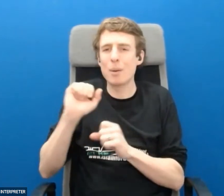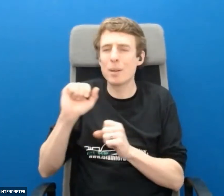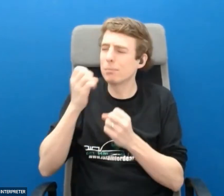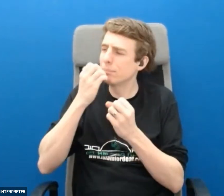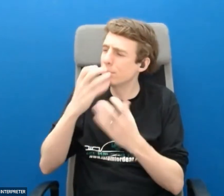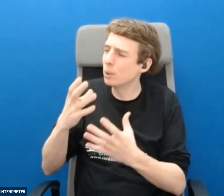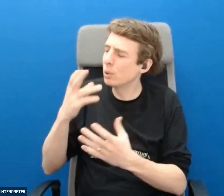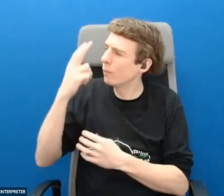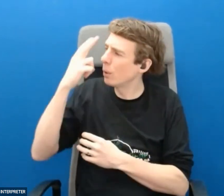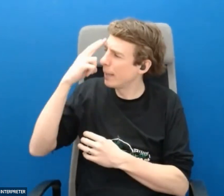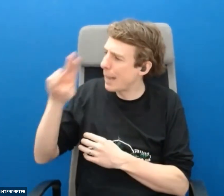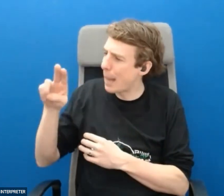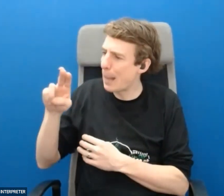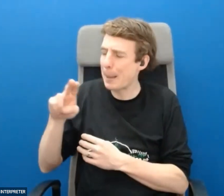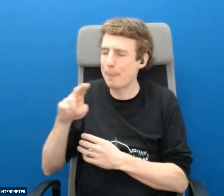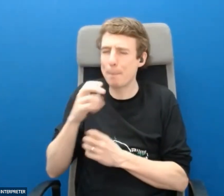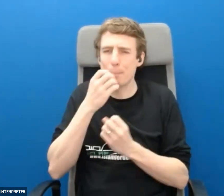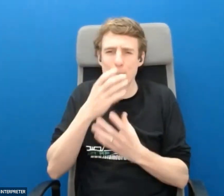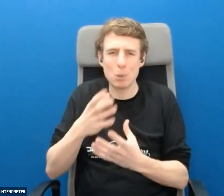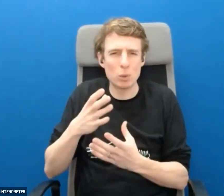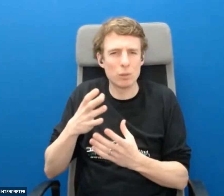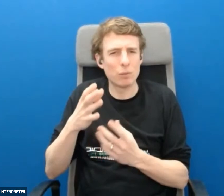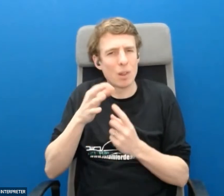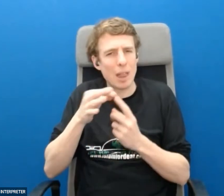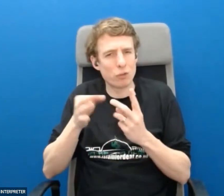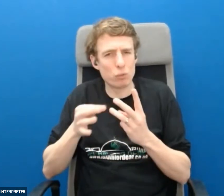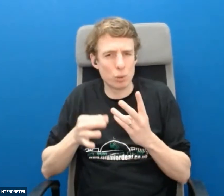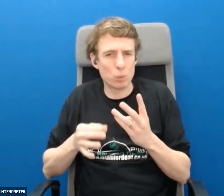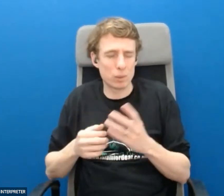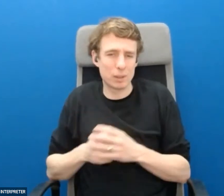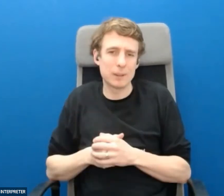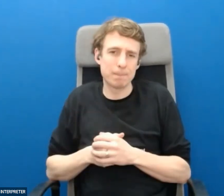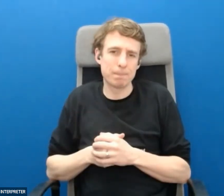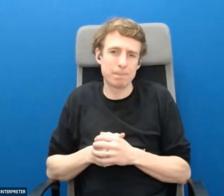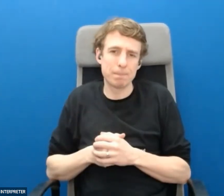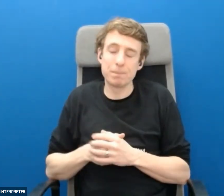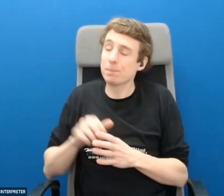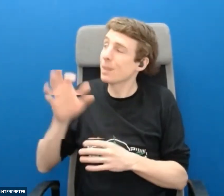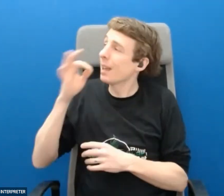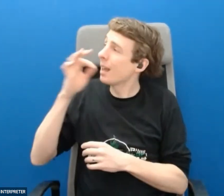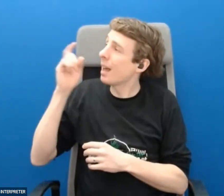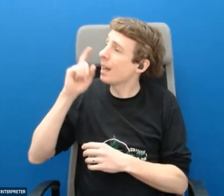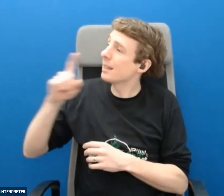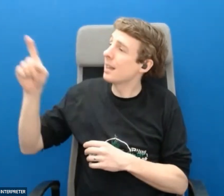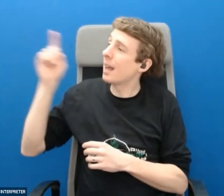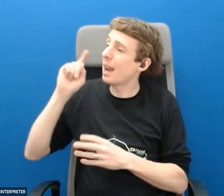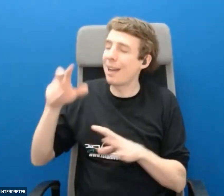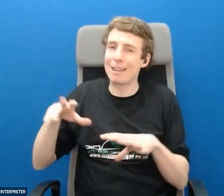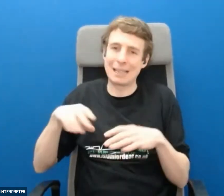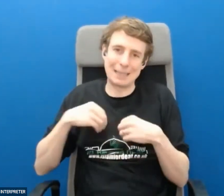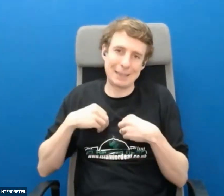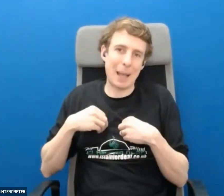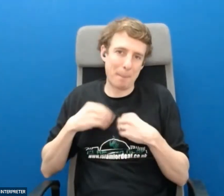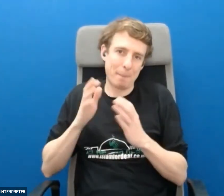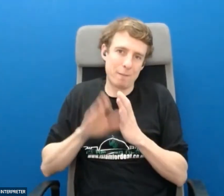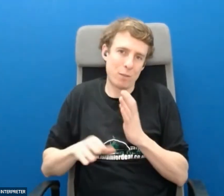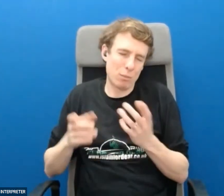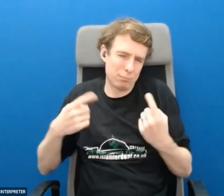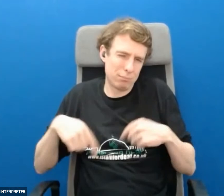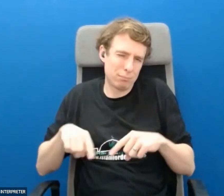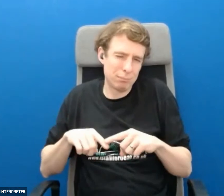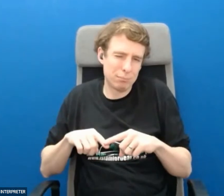High to accept this from us, and I ask Him to give our Shaykh Muhammad al-Maliki a swift and complete